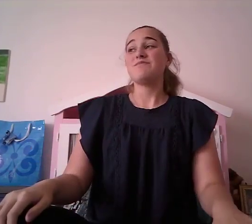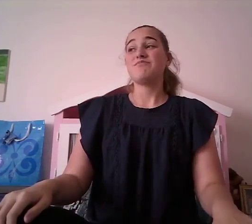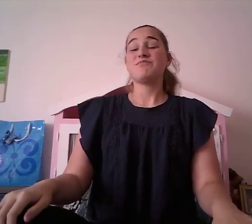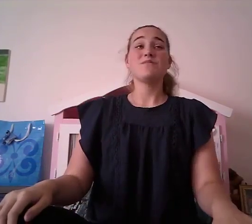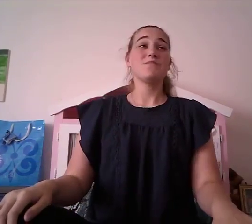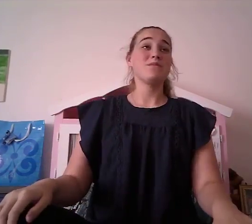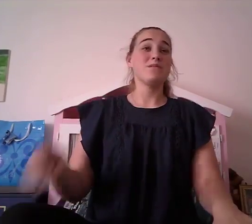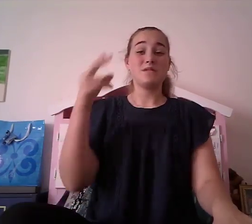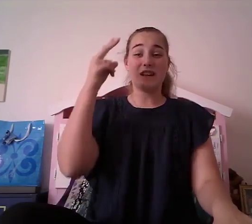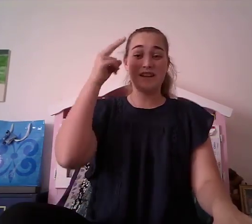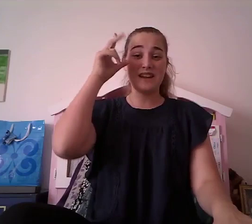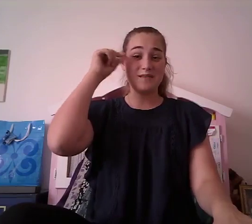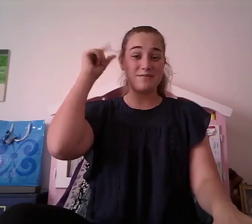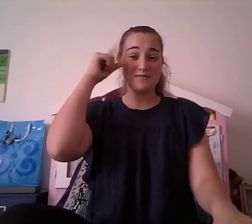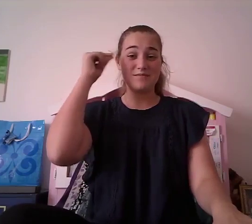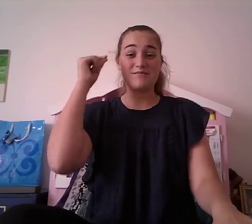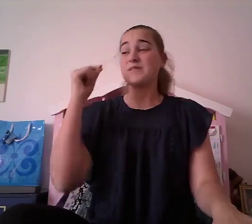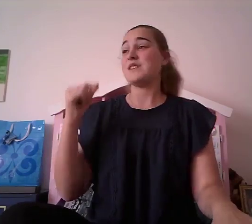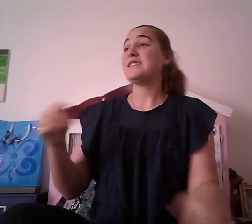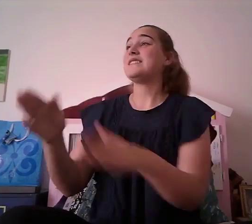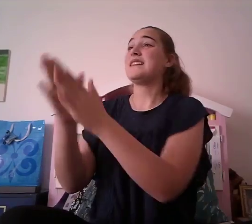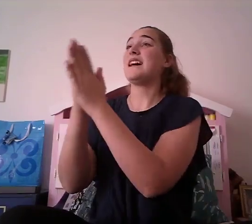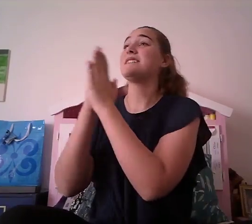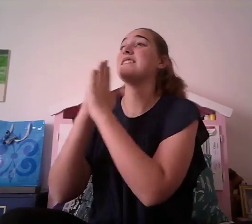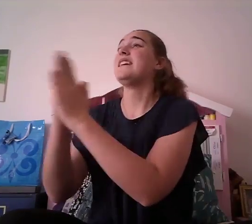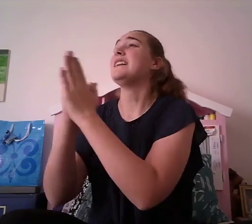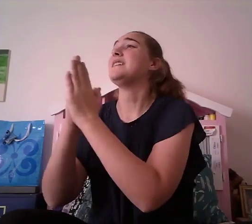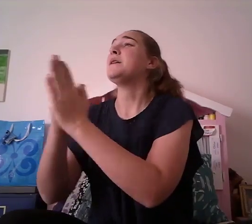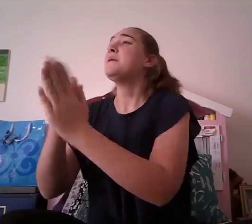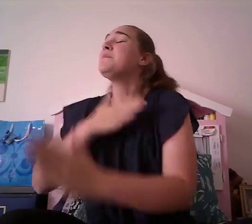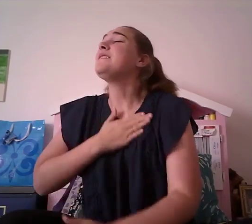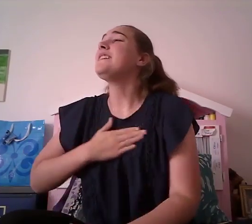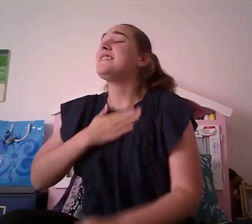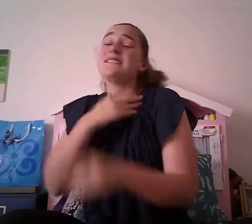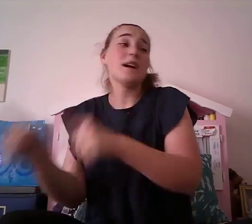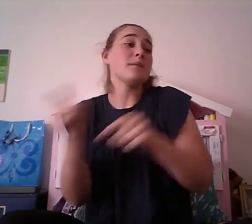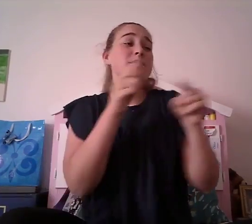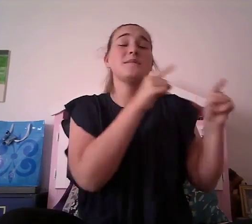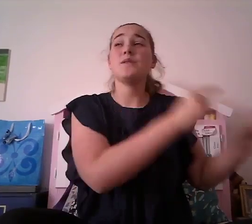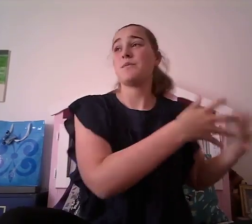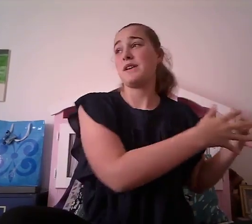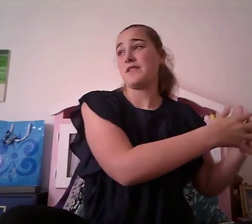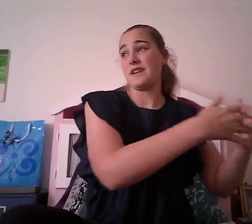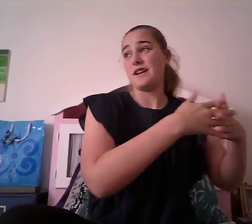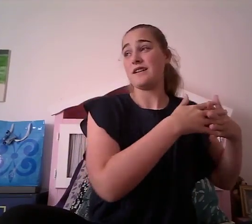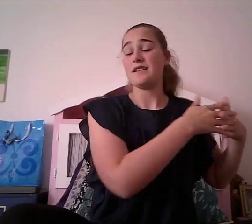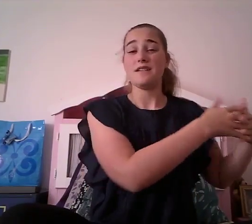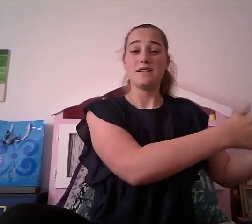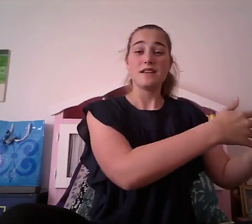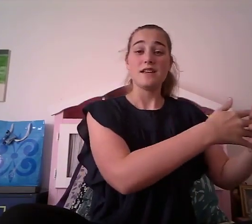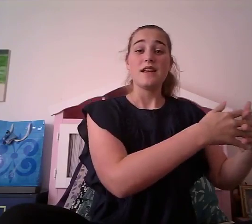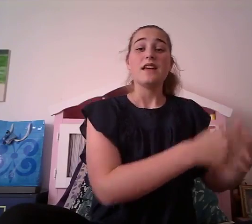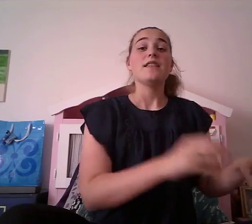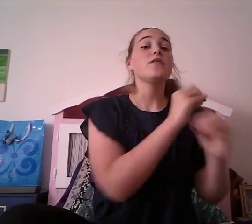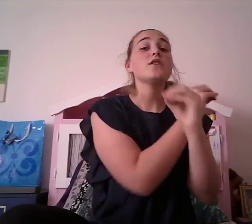Gallaudet, he asks again, please come to America. There